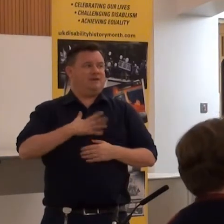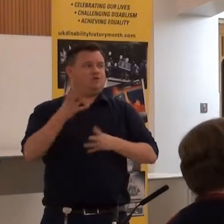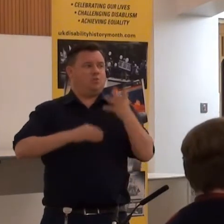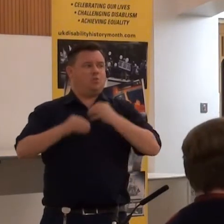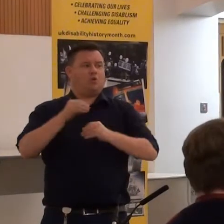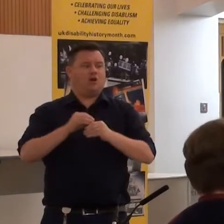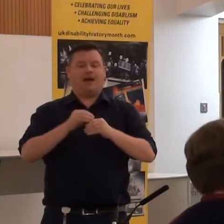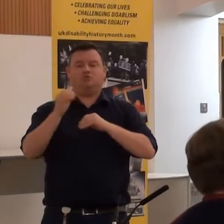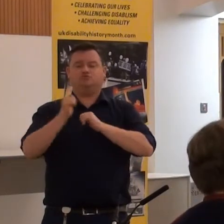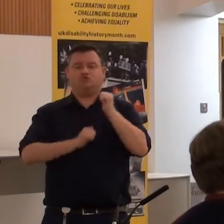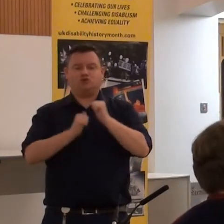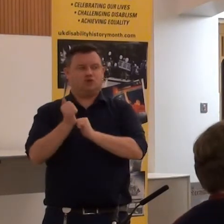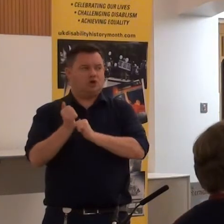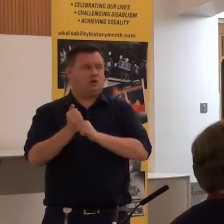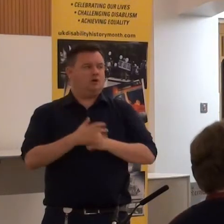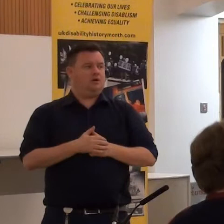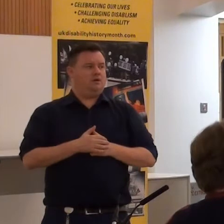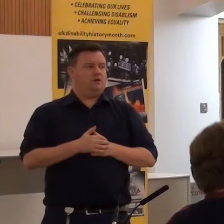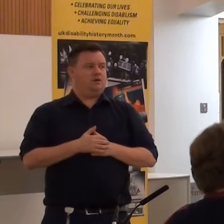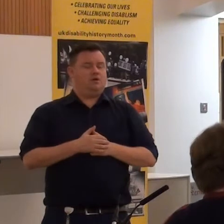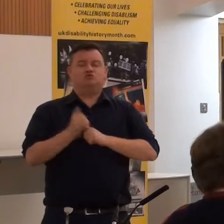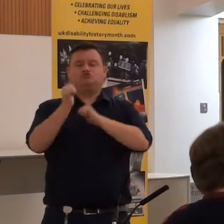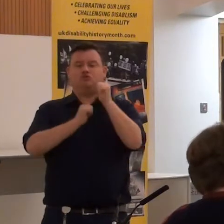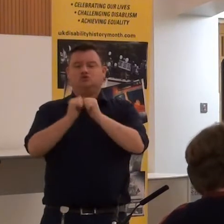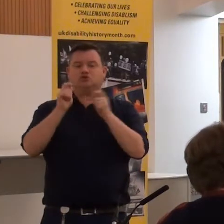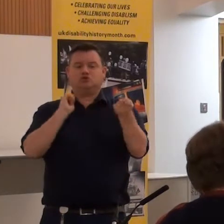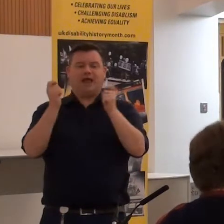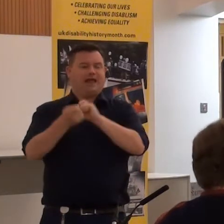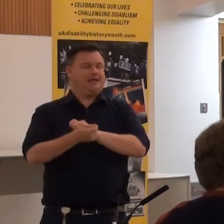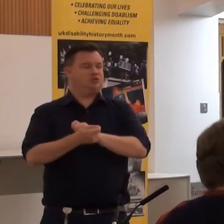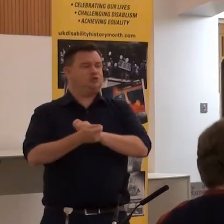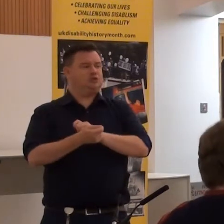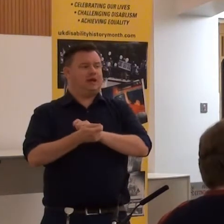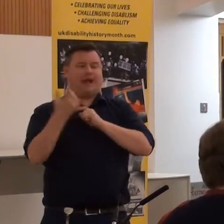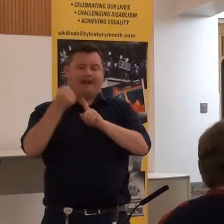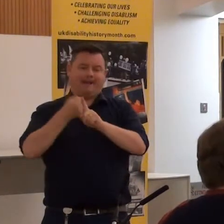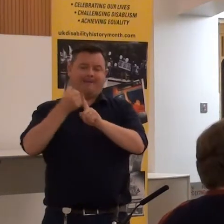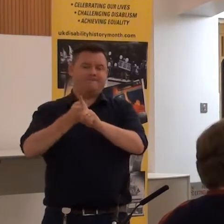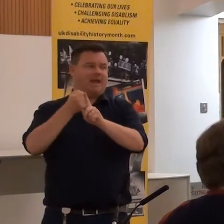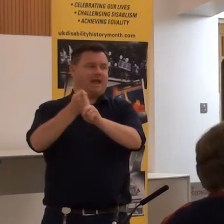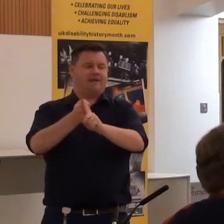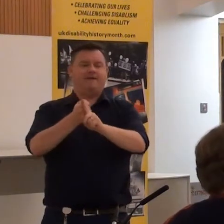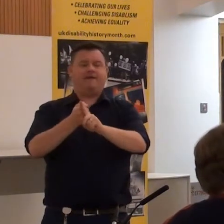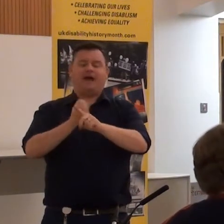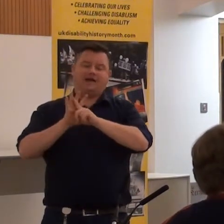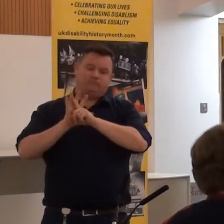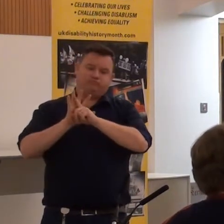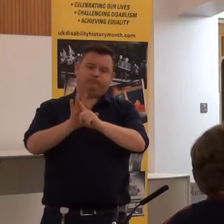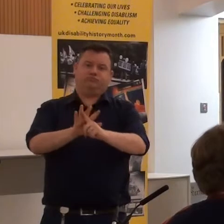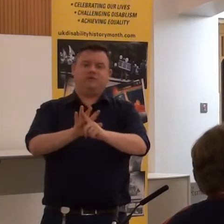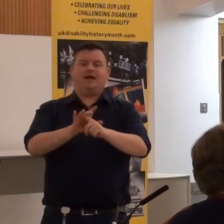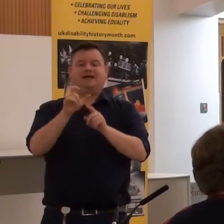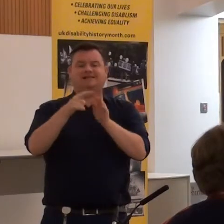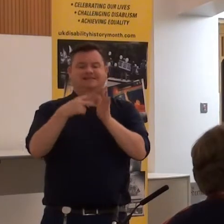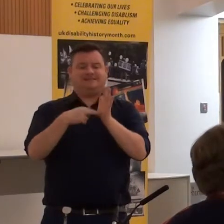a strategy, work out, you know, structural change, and campaign for enforced civil